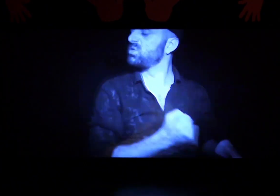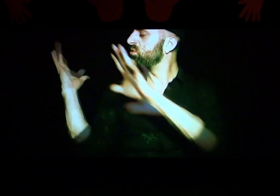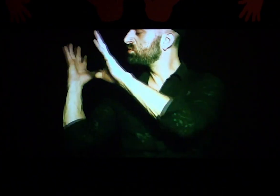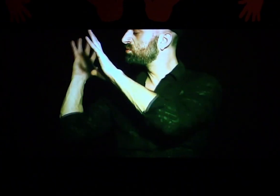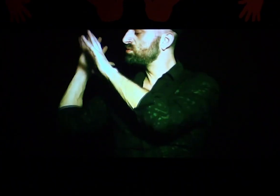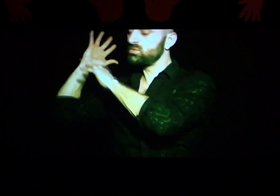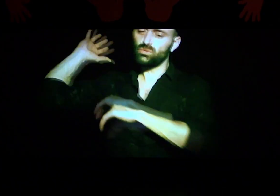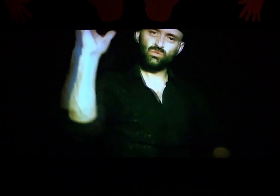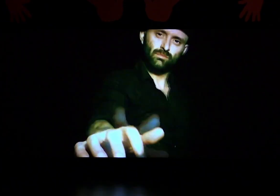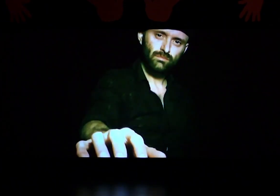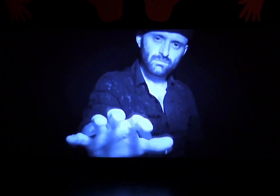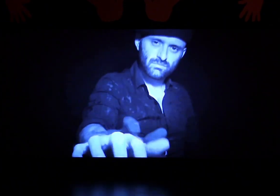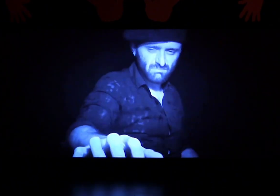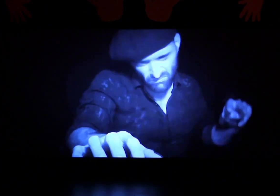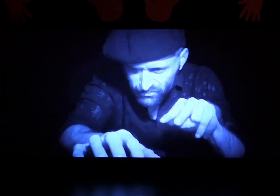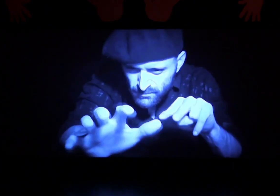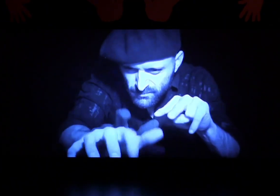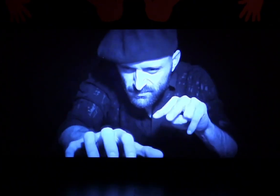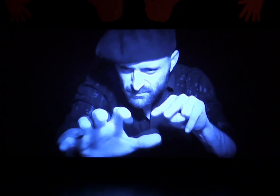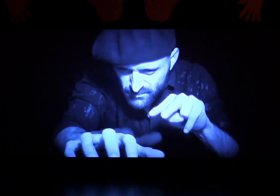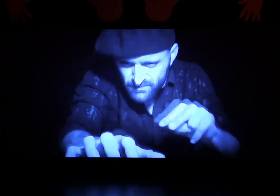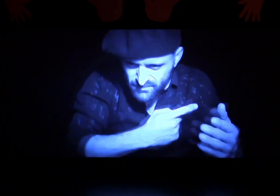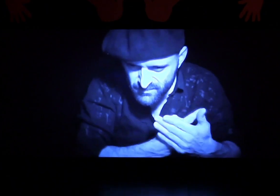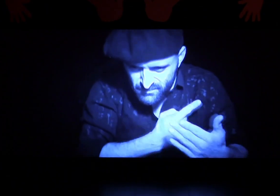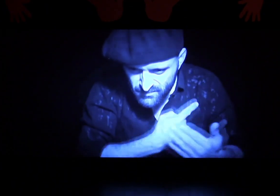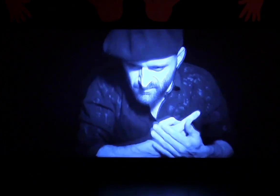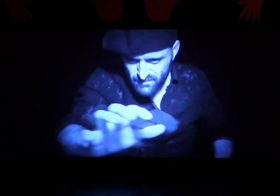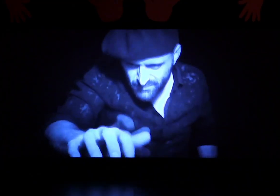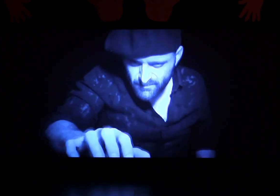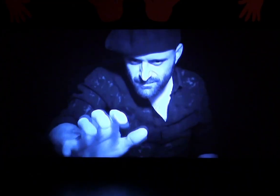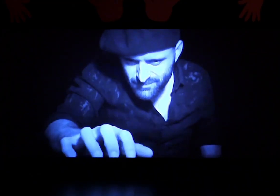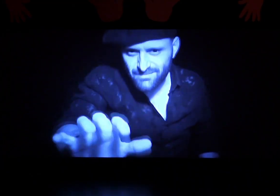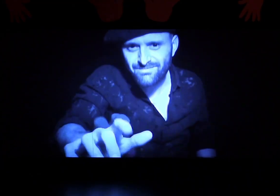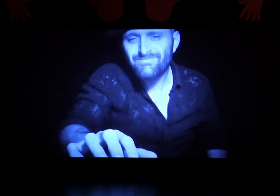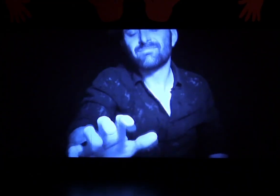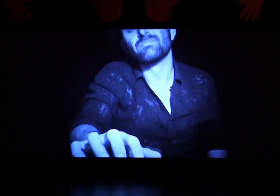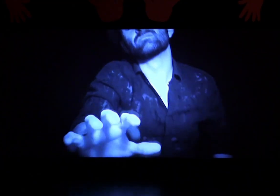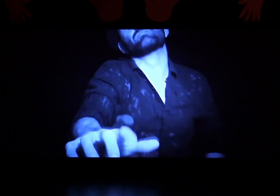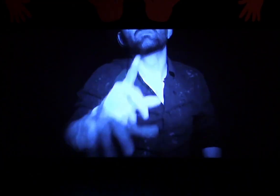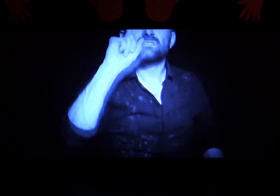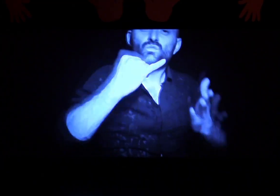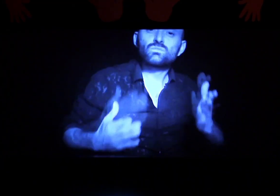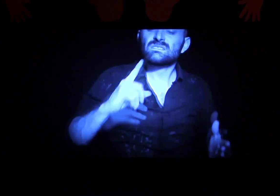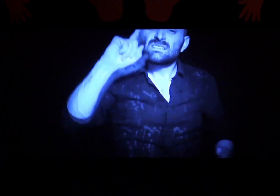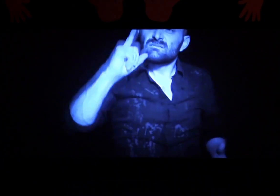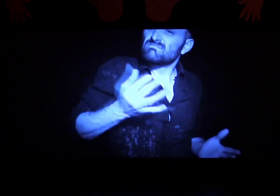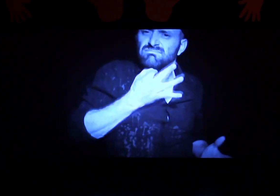No more checked boxes. Tick tock, heartbeat. Tick tock, deaf art,